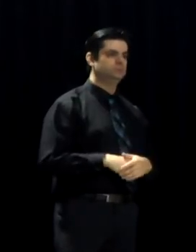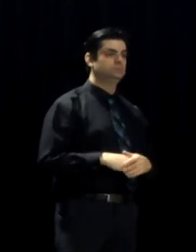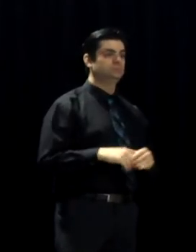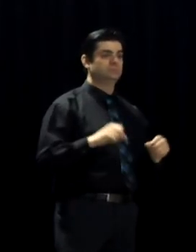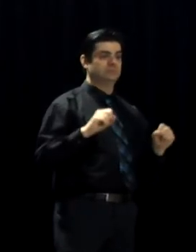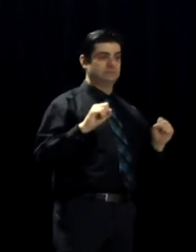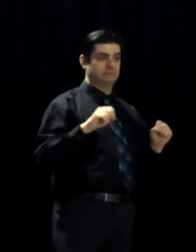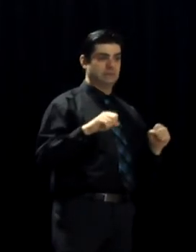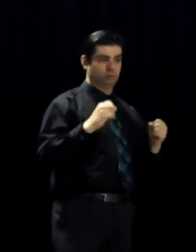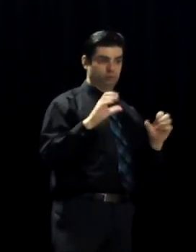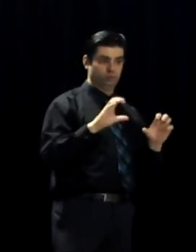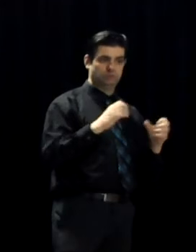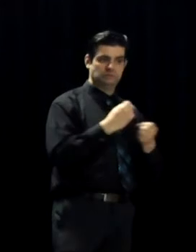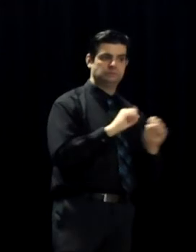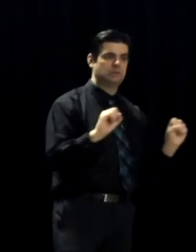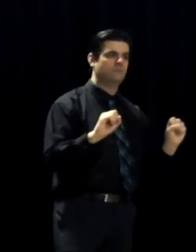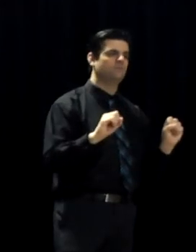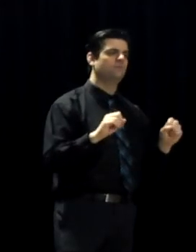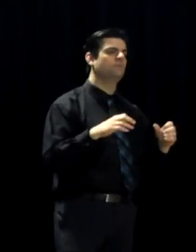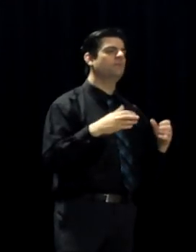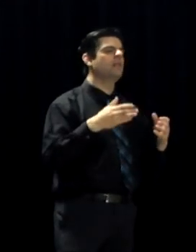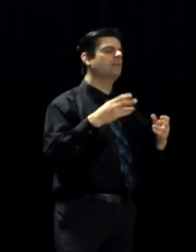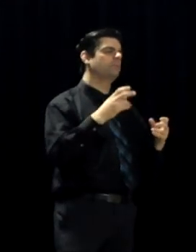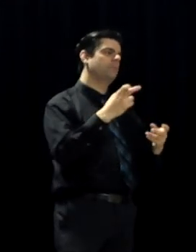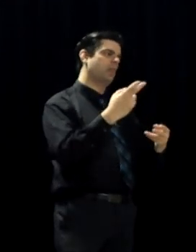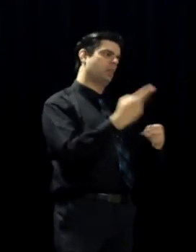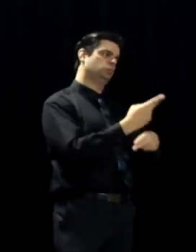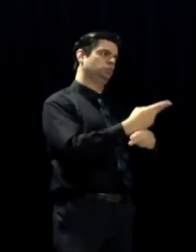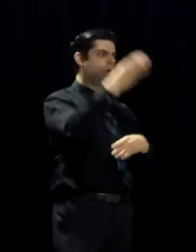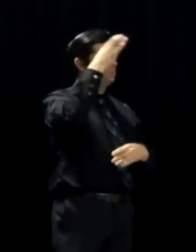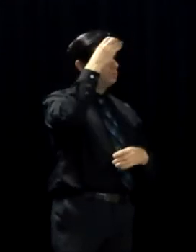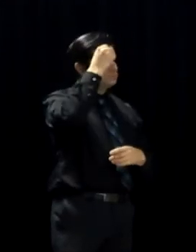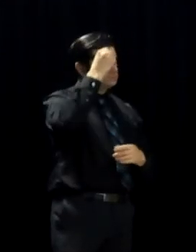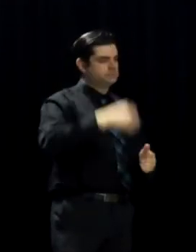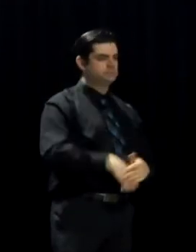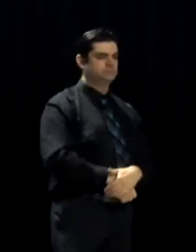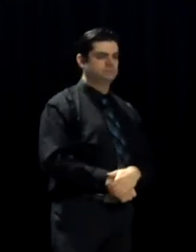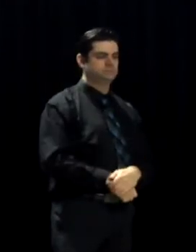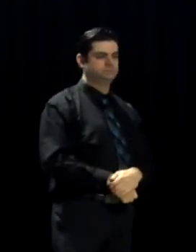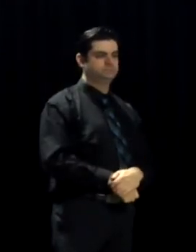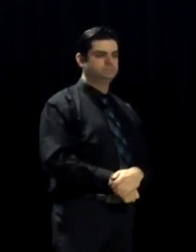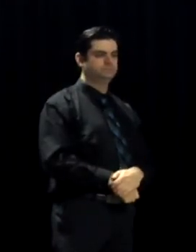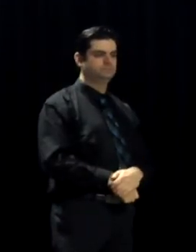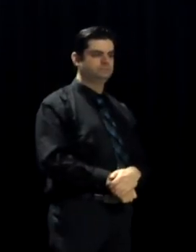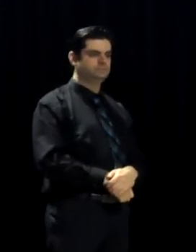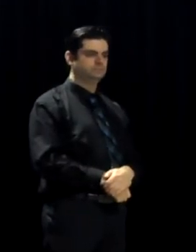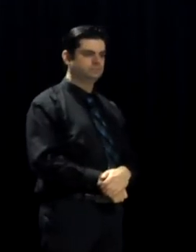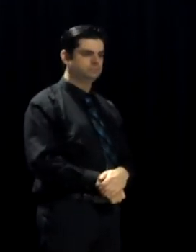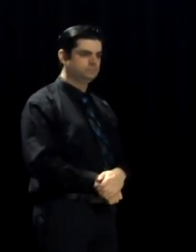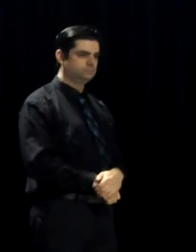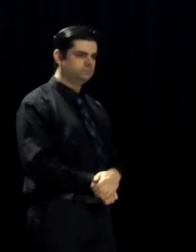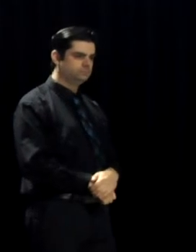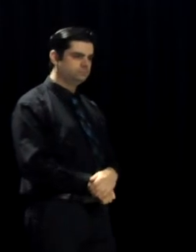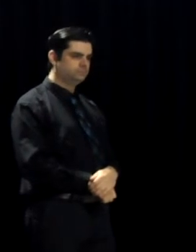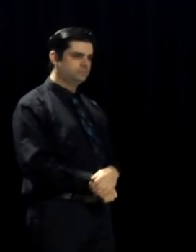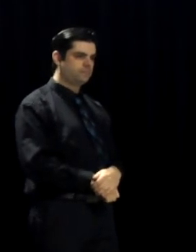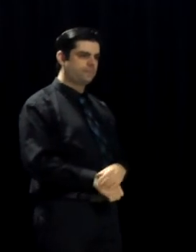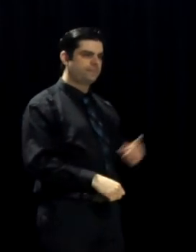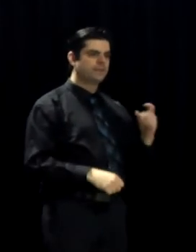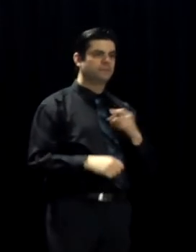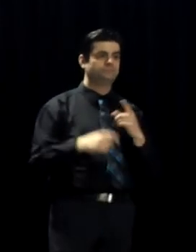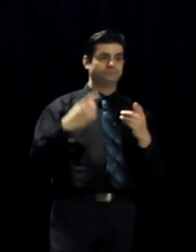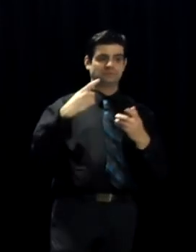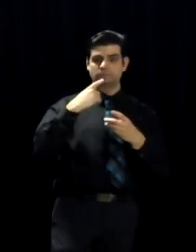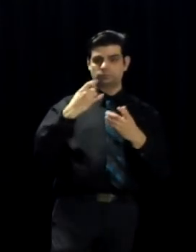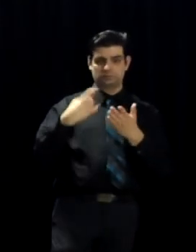done. All right. It sounds like you had a productive conversation with the governor today. How close are you? Have you